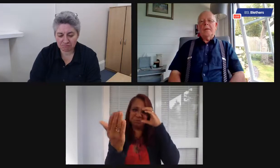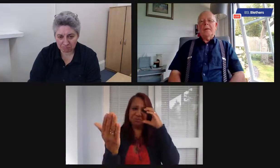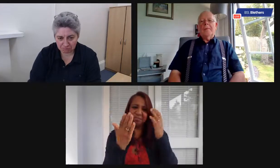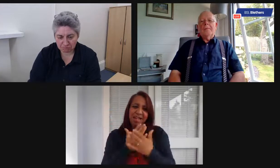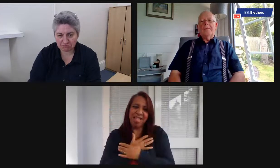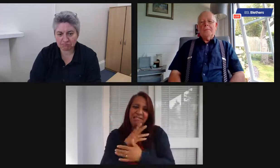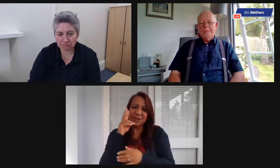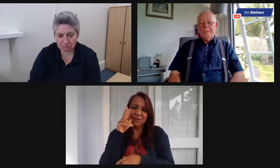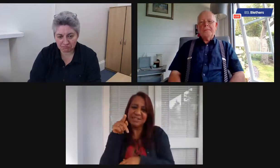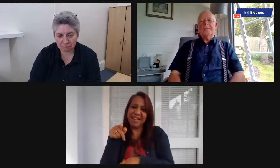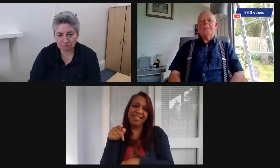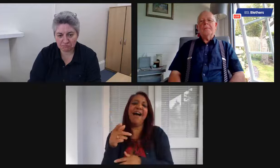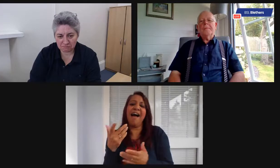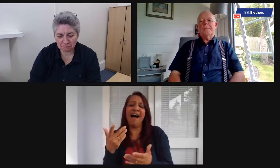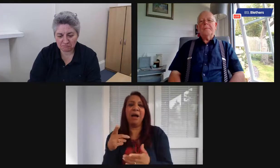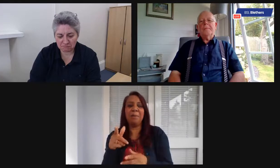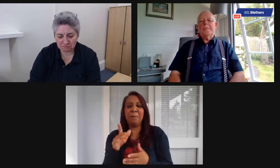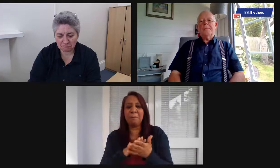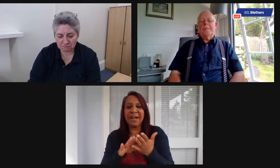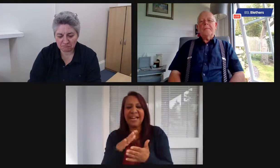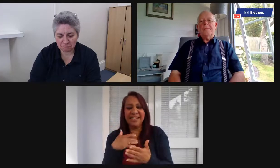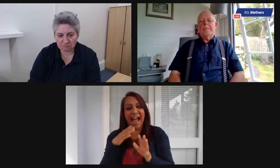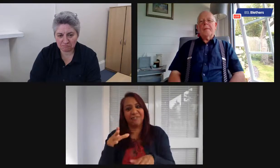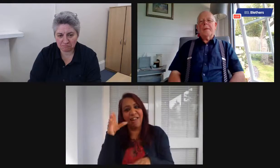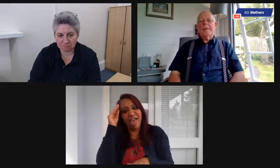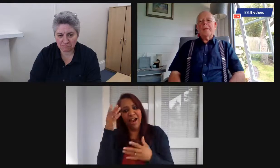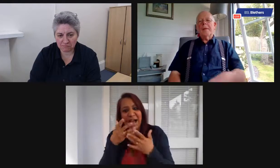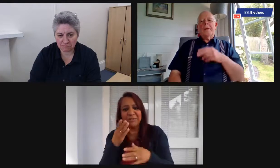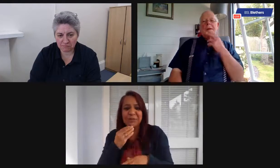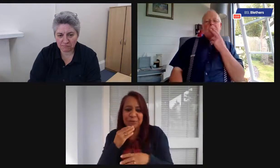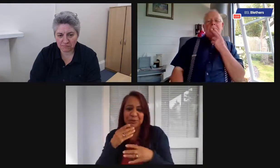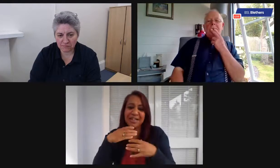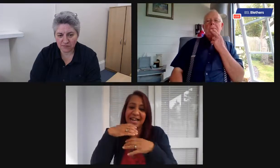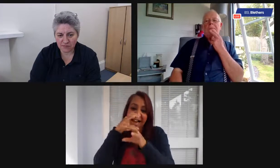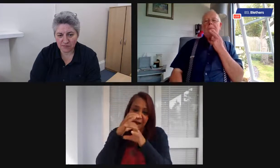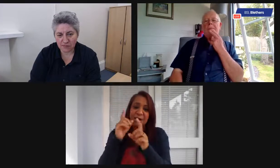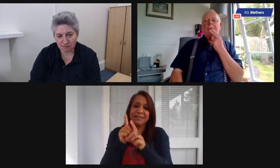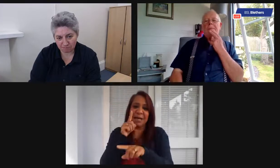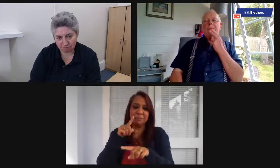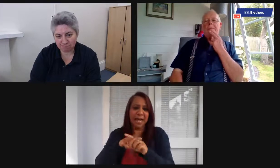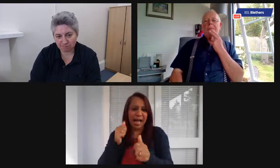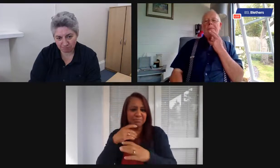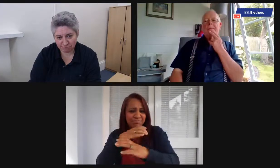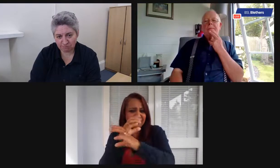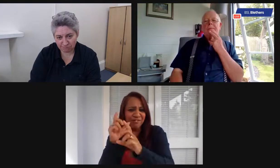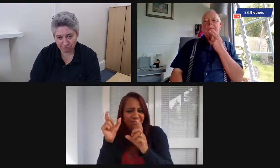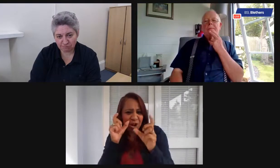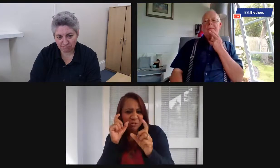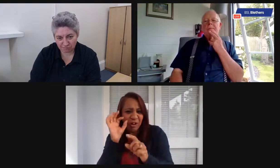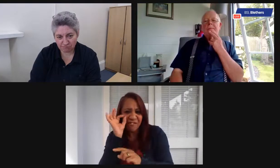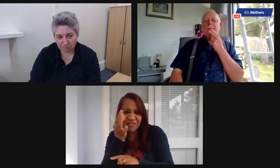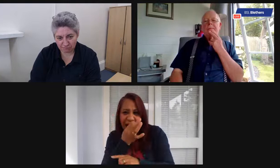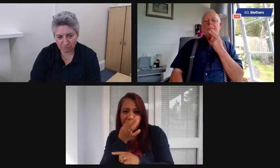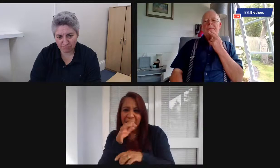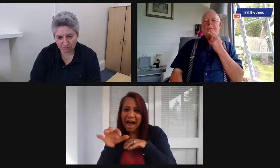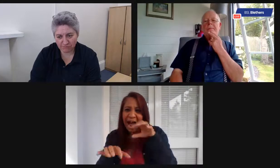SLR, that I could do zoom shots and close-ups and things like that. I'd obviously have to learn how to use